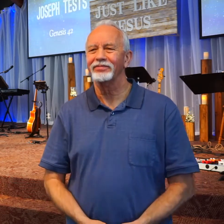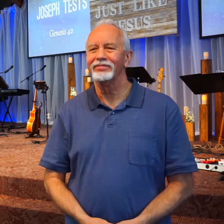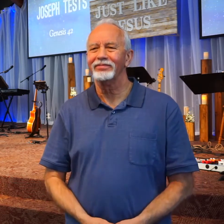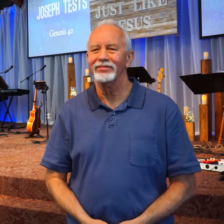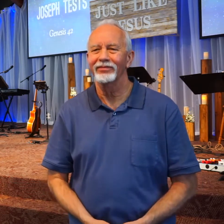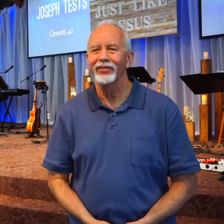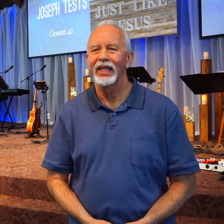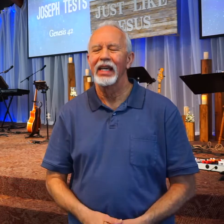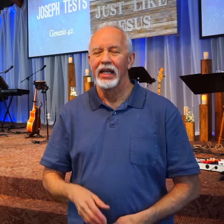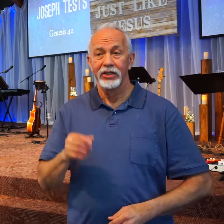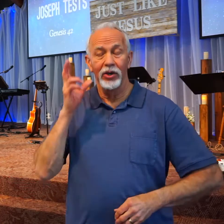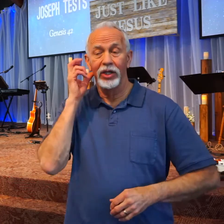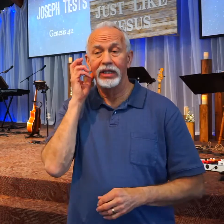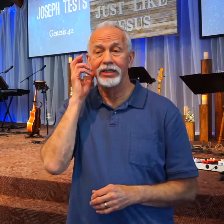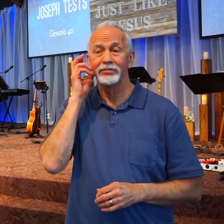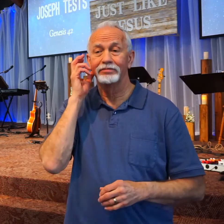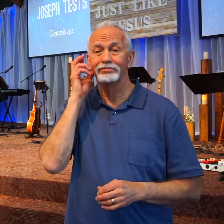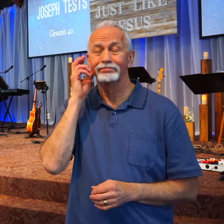So, listen.